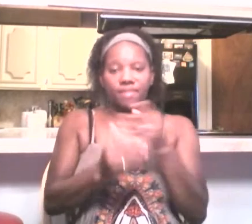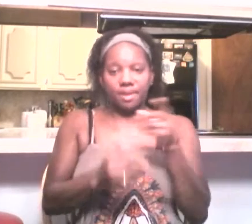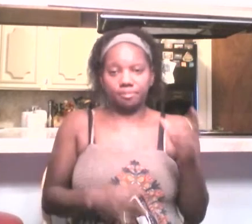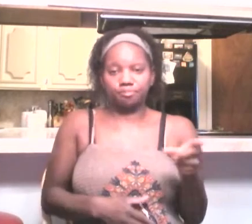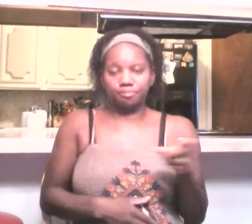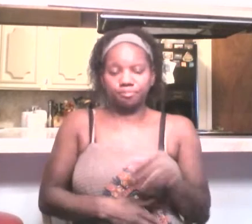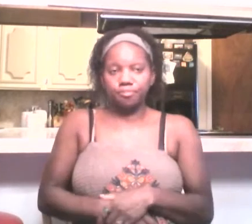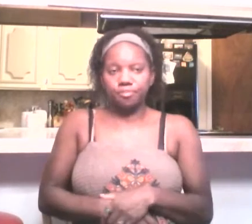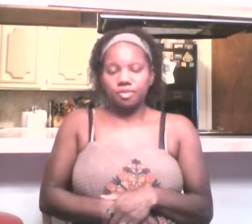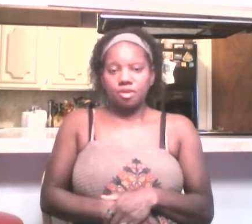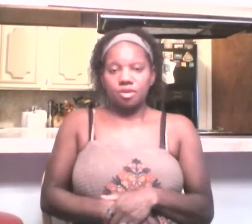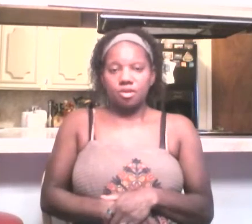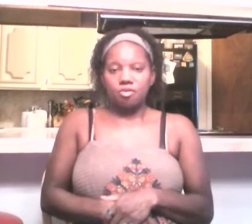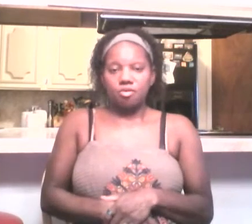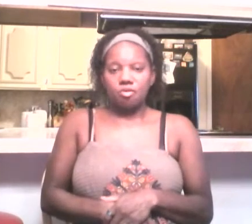them.